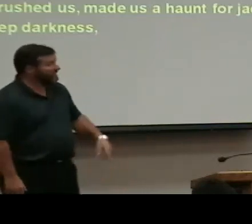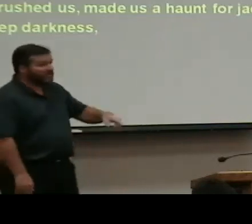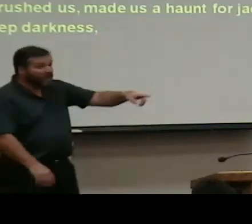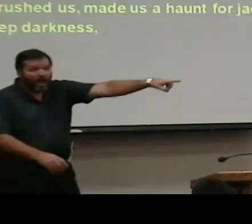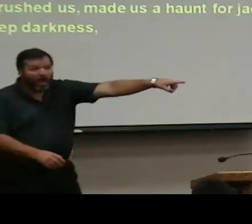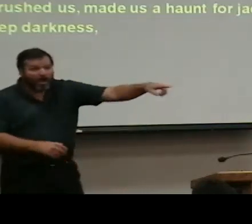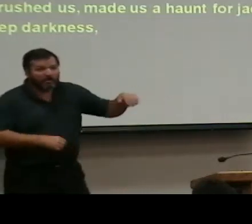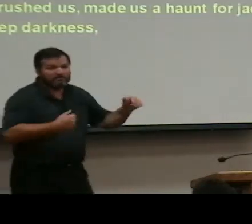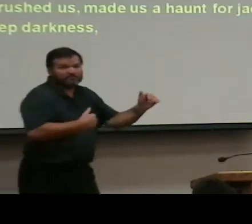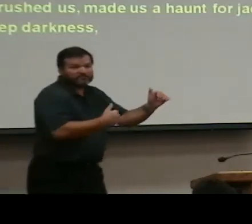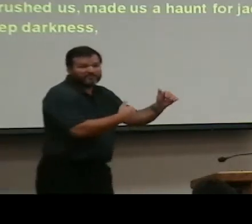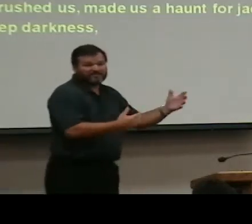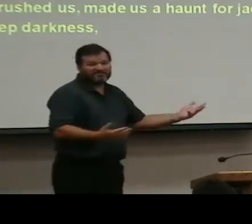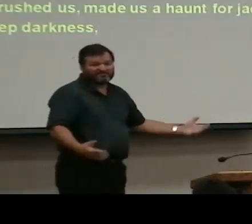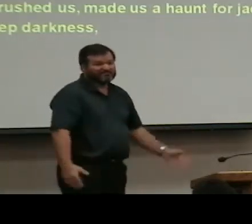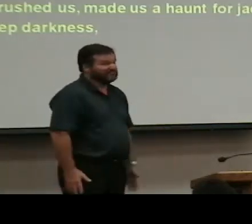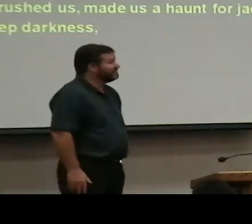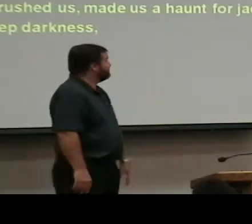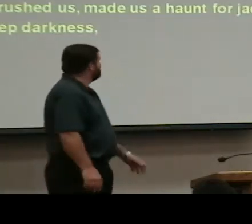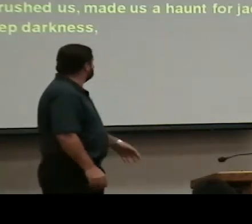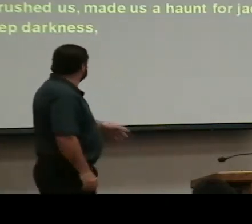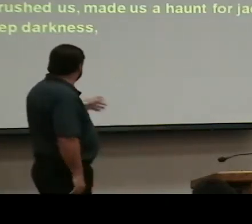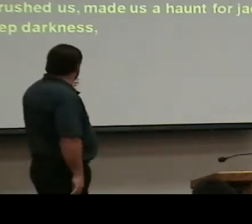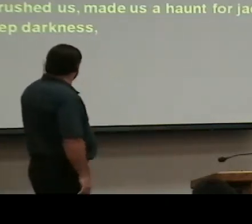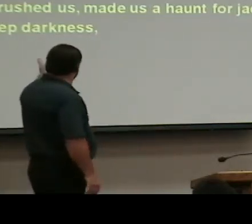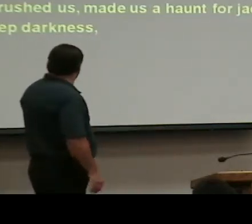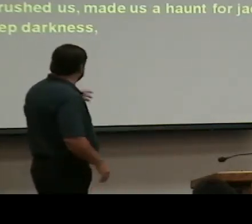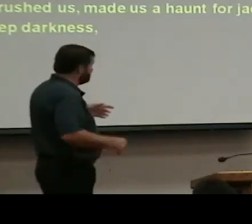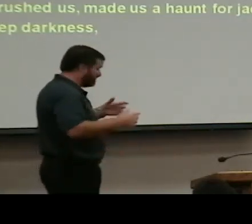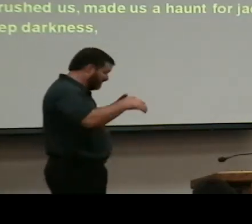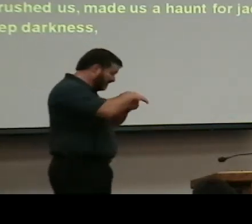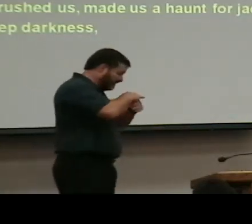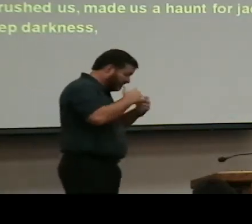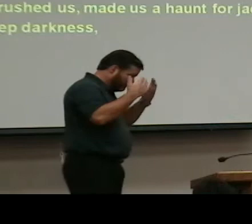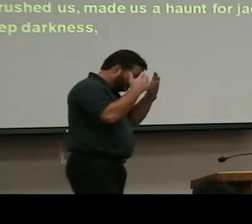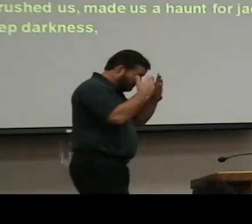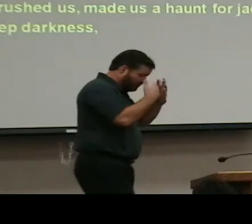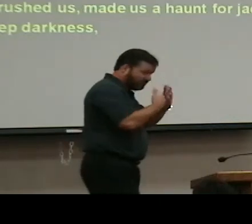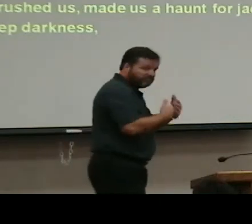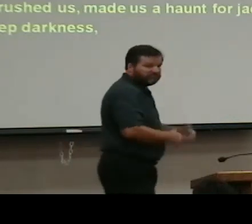They look at us like we're chasing animals. And covered us in darkness.